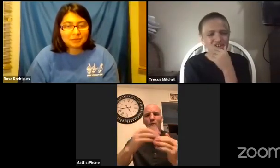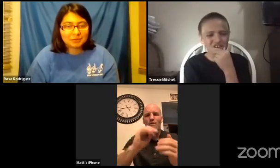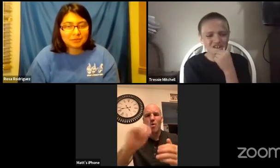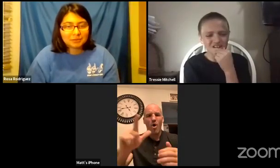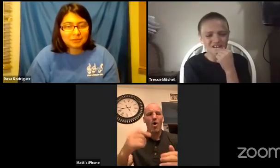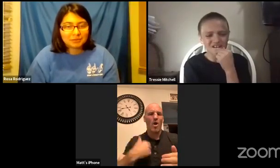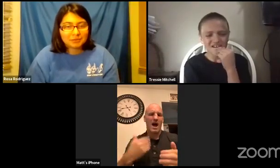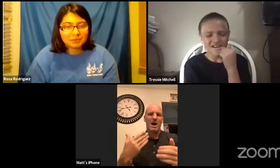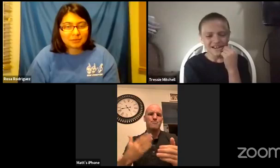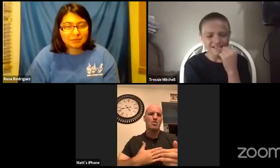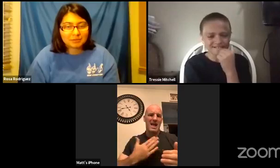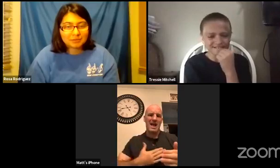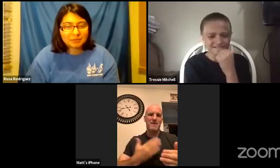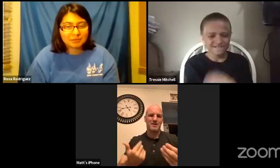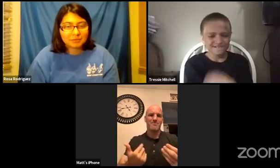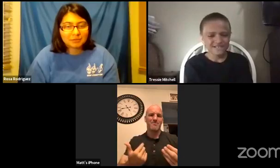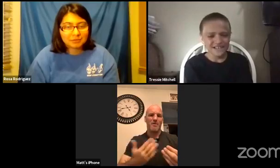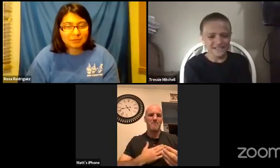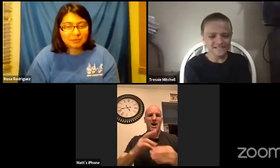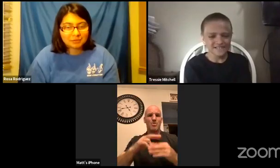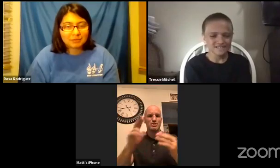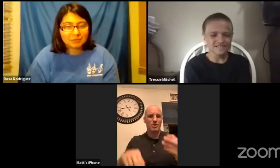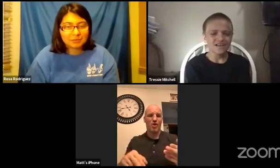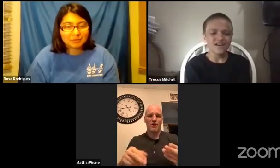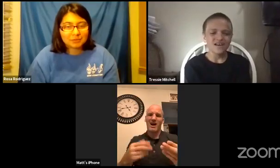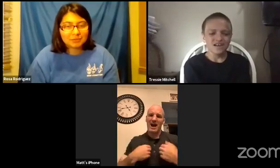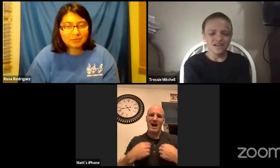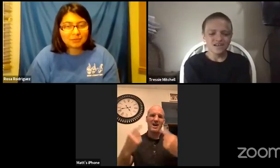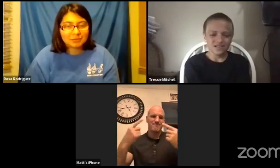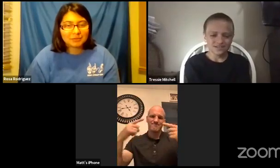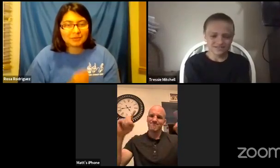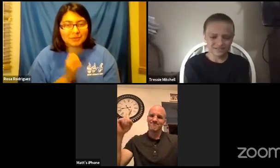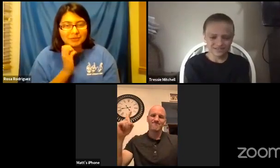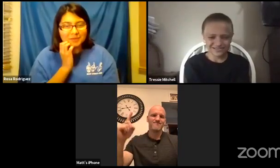8 losses. But really, all in all, I'm just